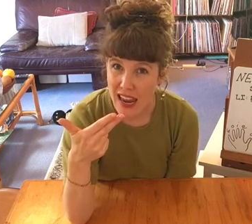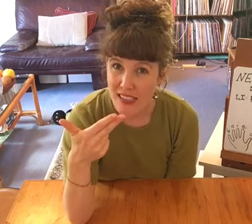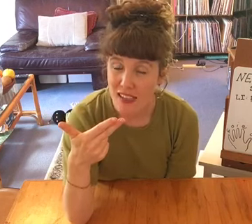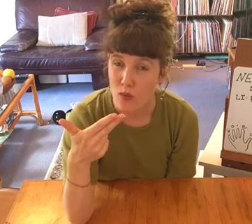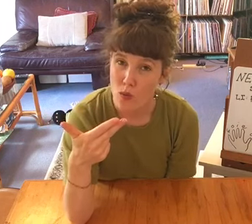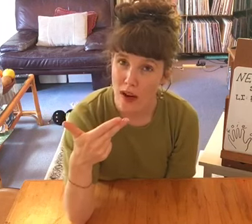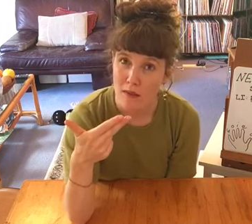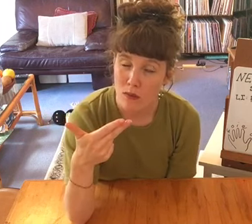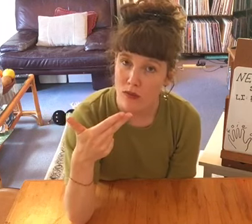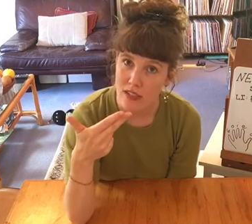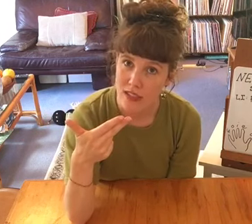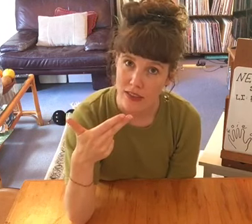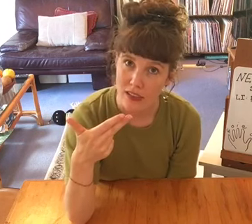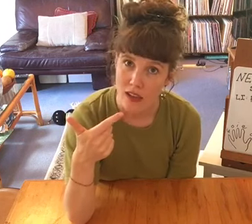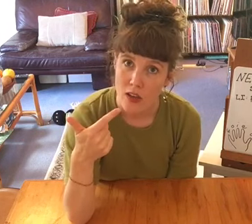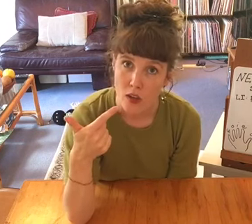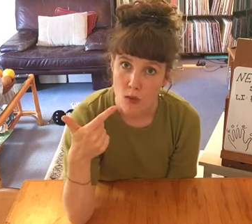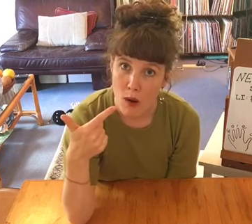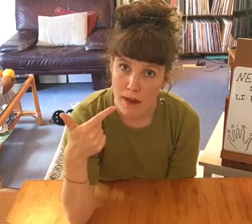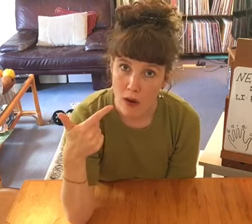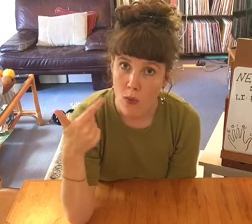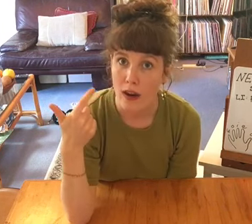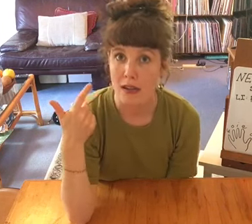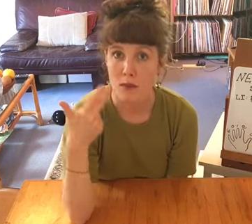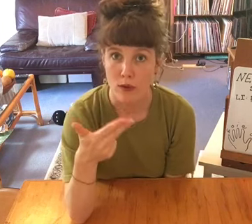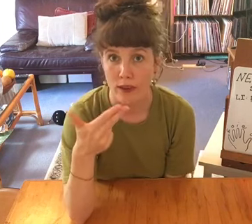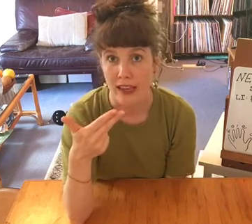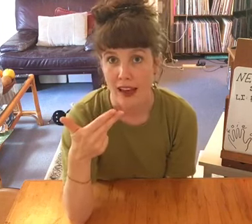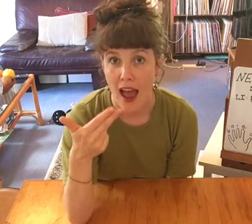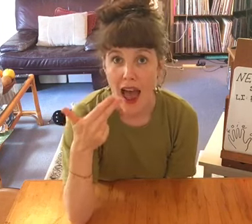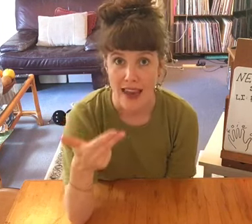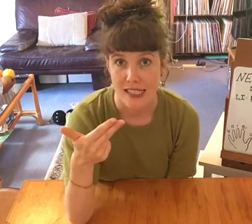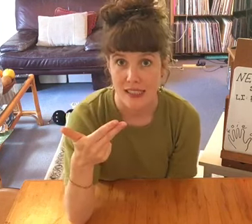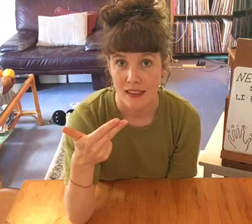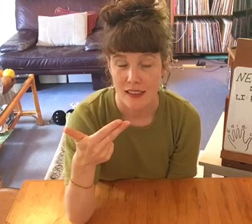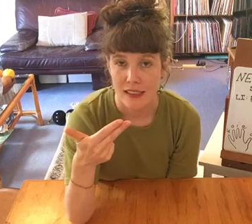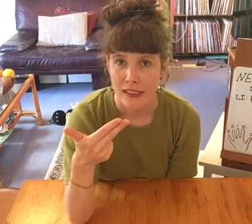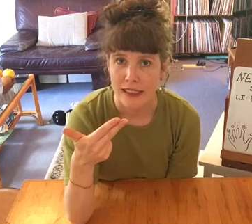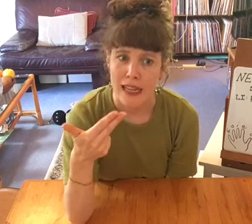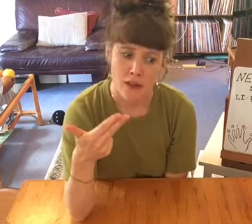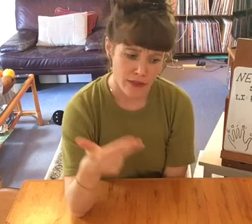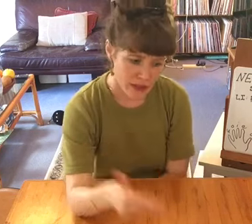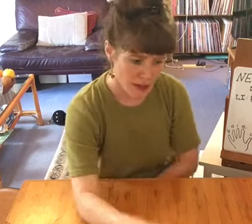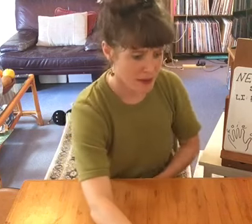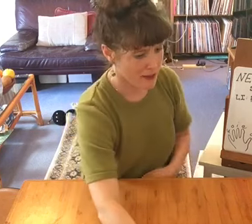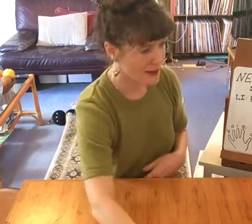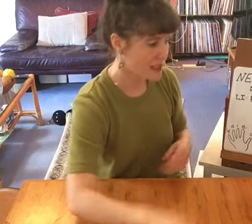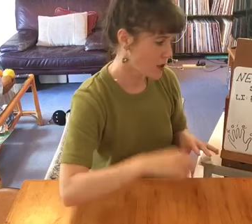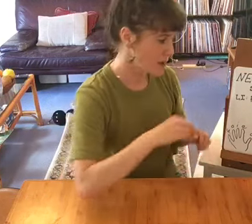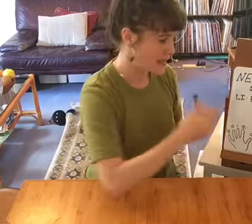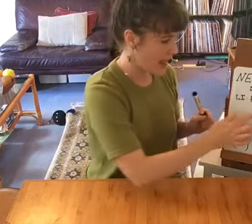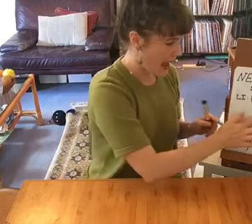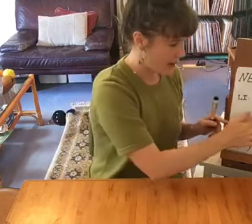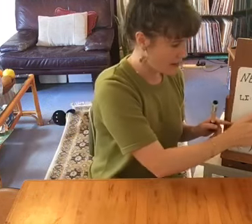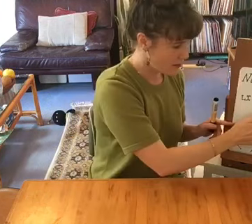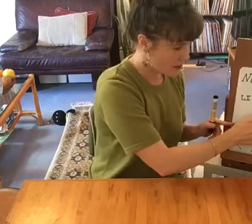is 1 more than 7. So you pop out one more finger. 8. Now, the number 9 is a little bit sad because the